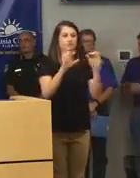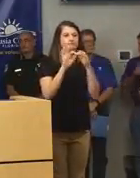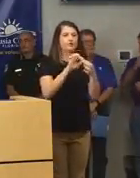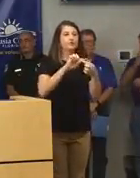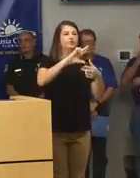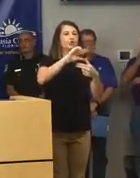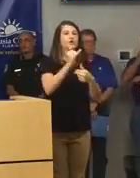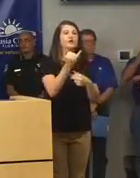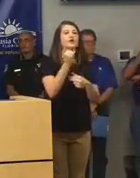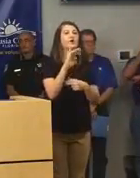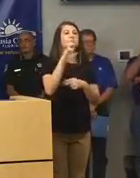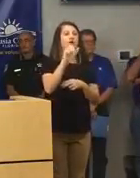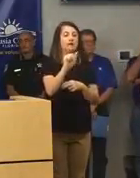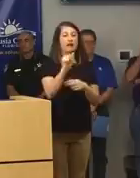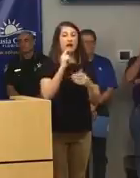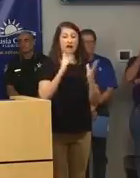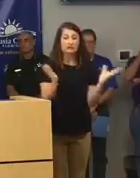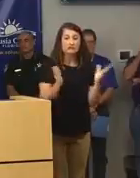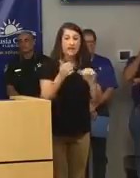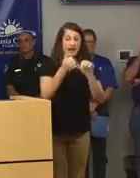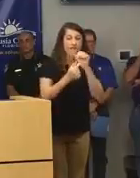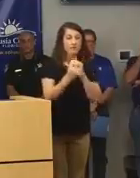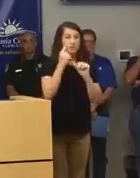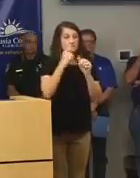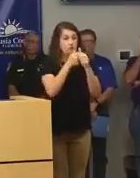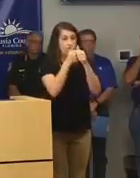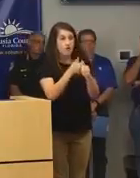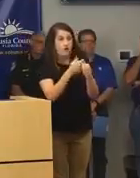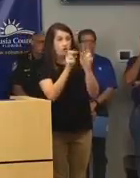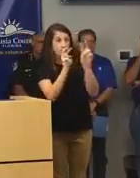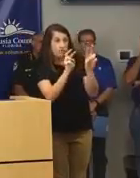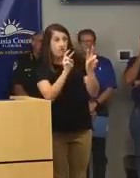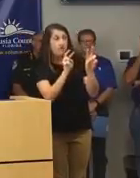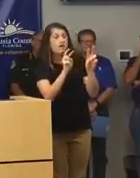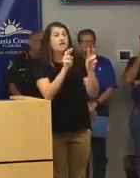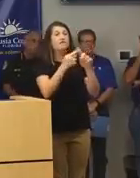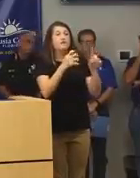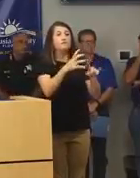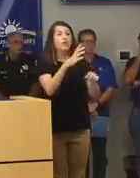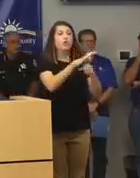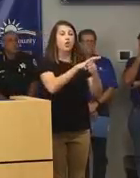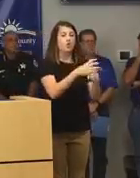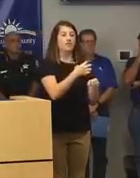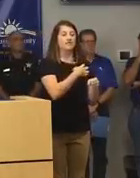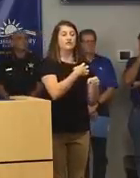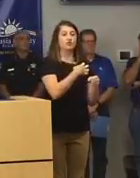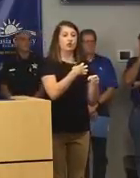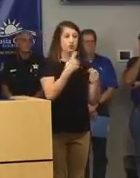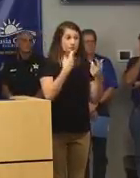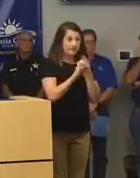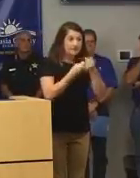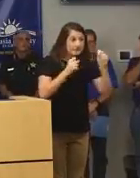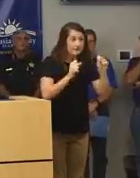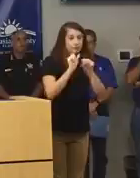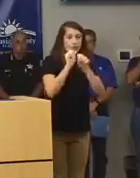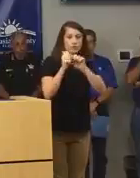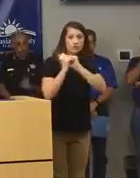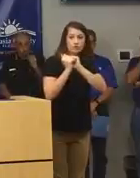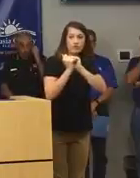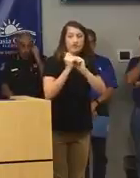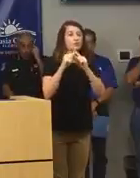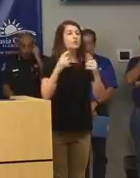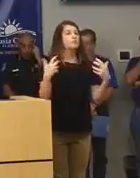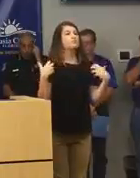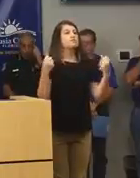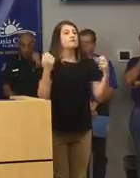Irma. I urge all of the residents to follow the directives of the local officials to be safe as we all work together to recover